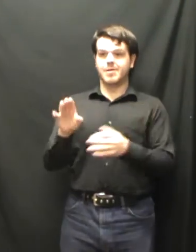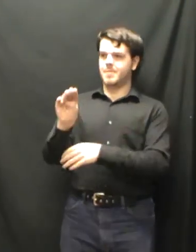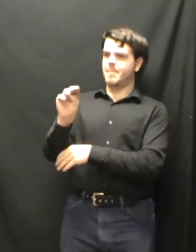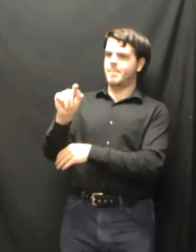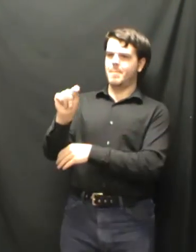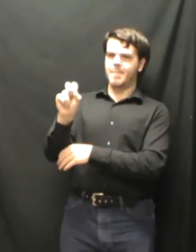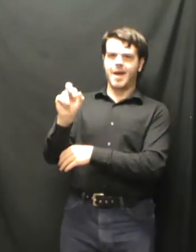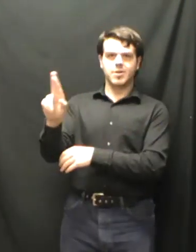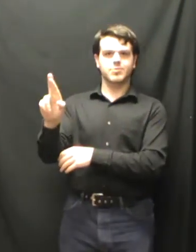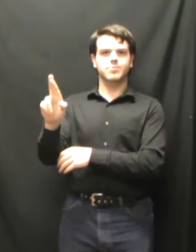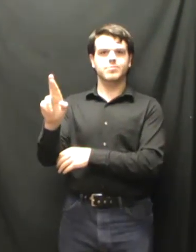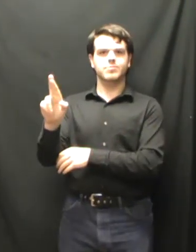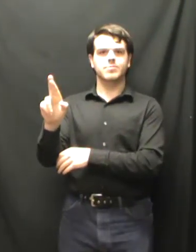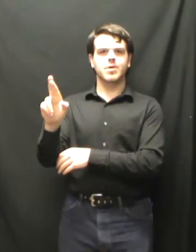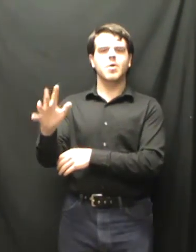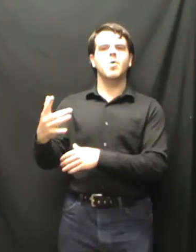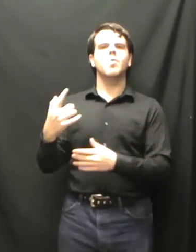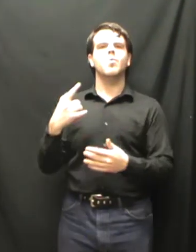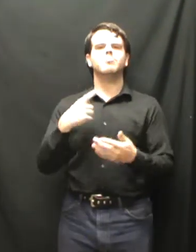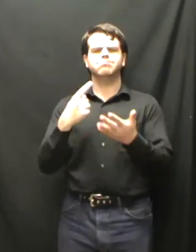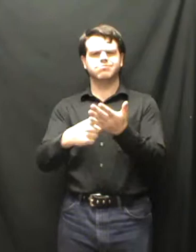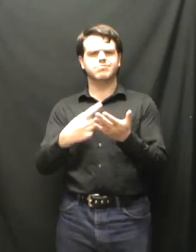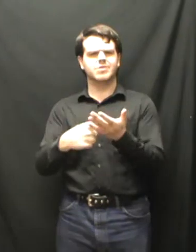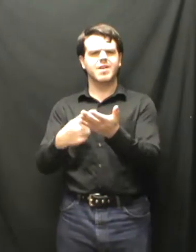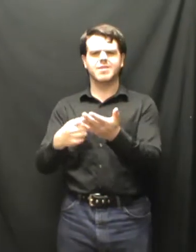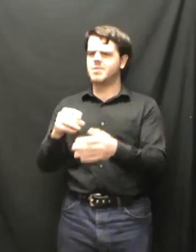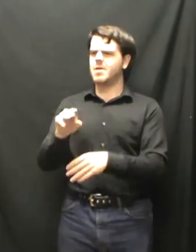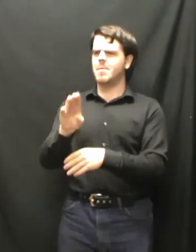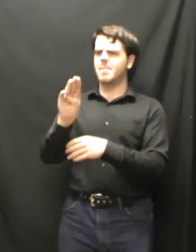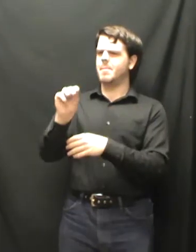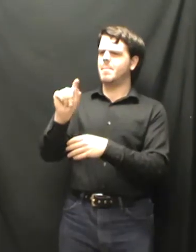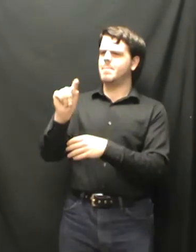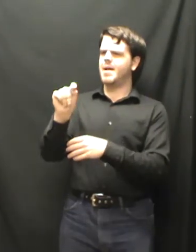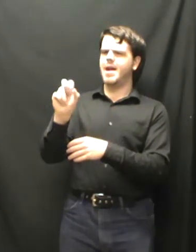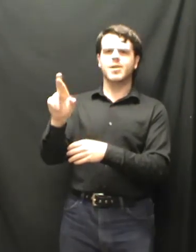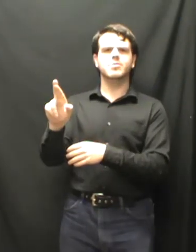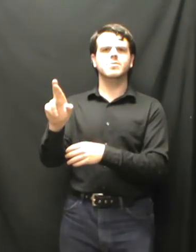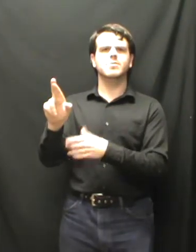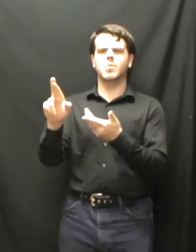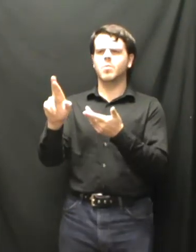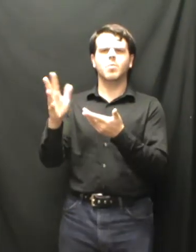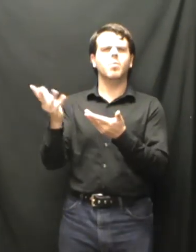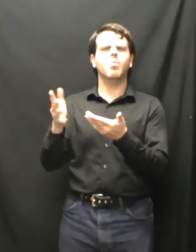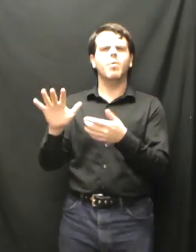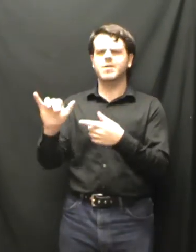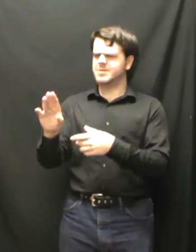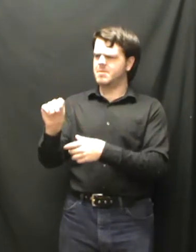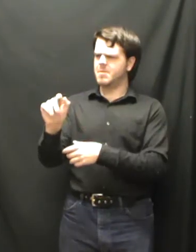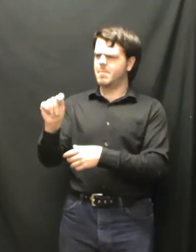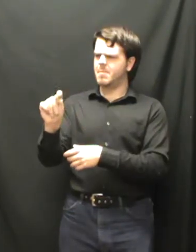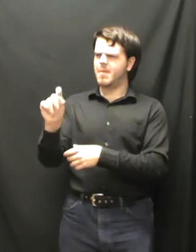and we're going to say, what is matter? Well, maybe you can answer that. What is matter? Well, let's see if you're